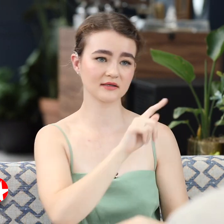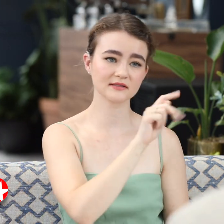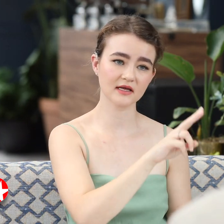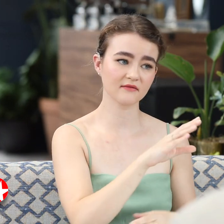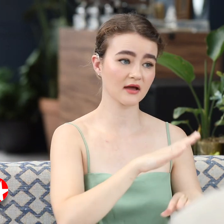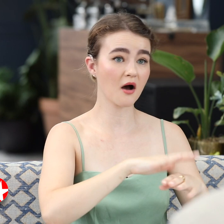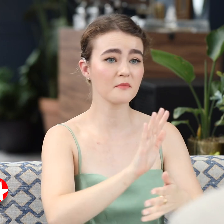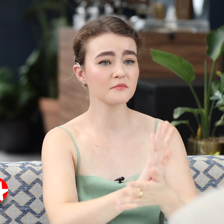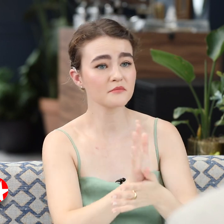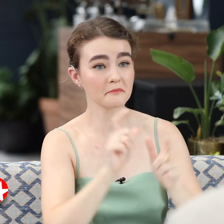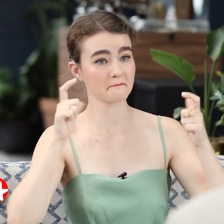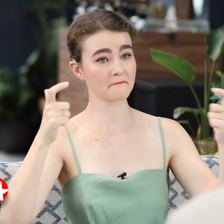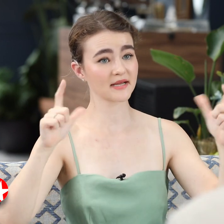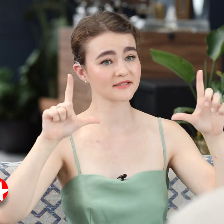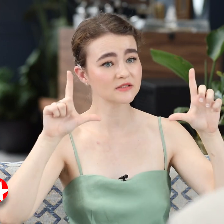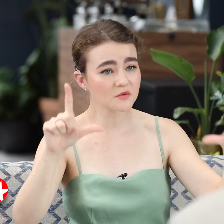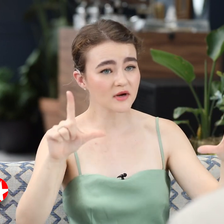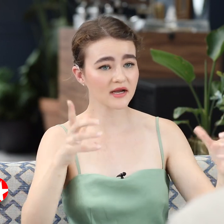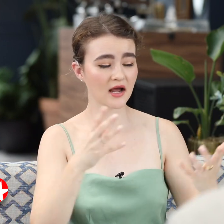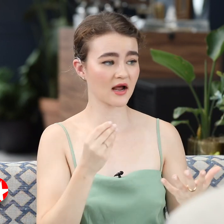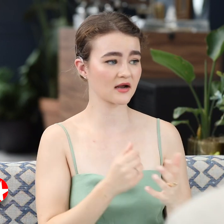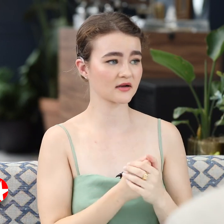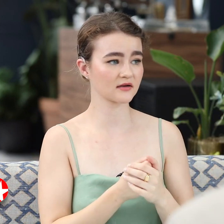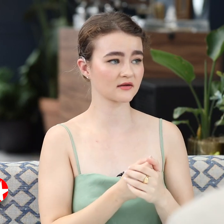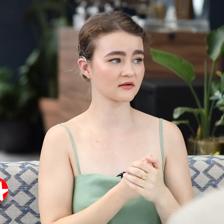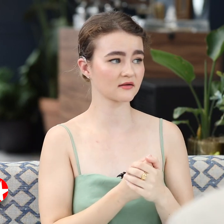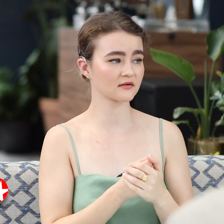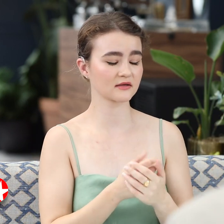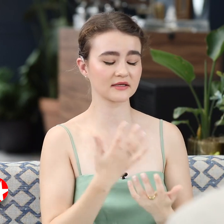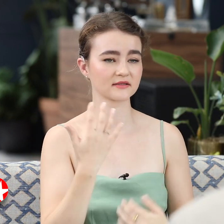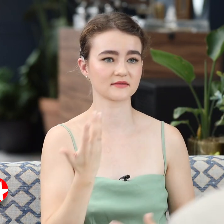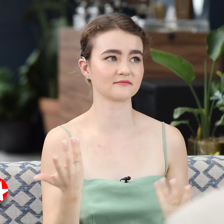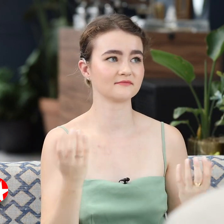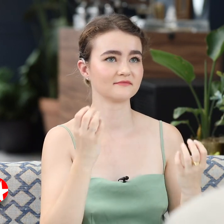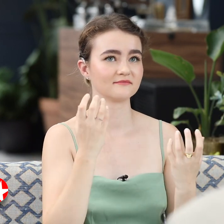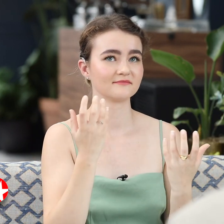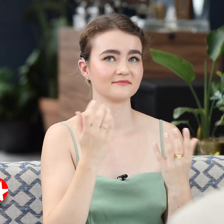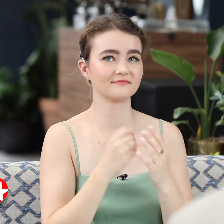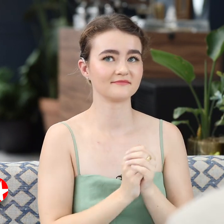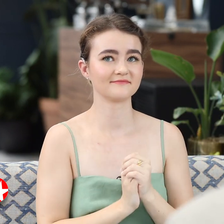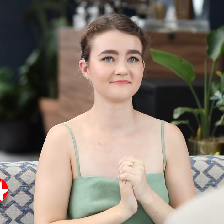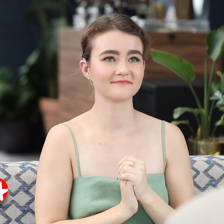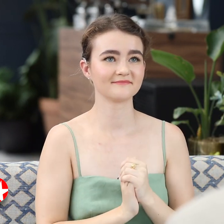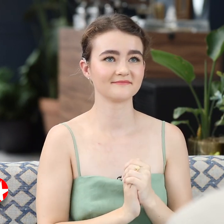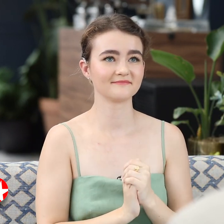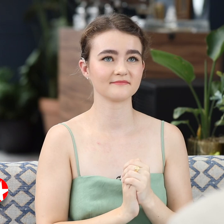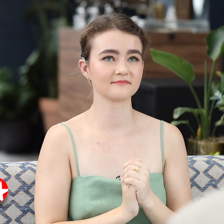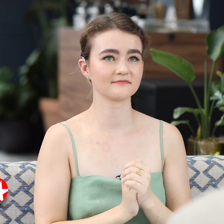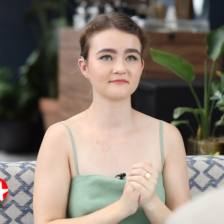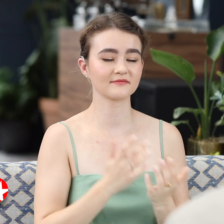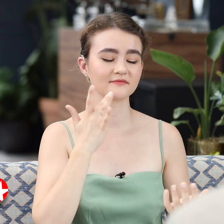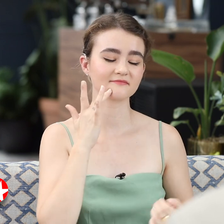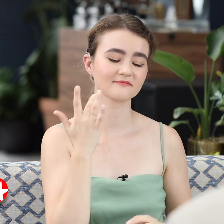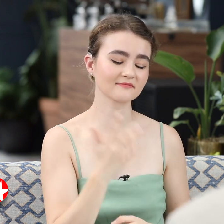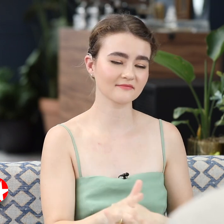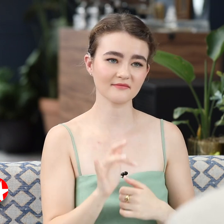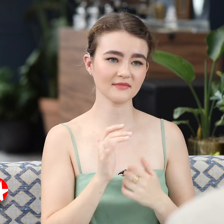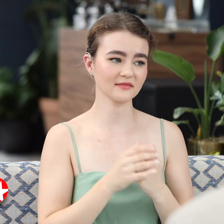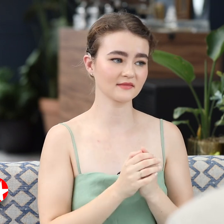on stage, in film, on the big screen, in television. It's just, I feel